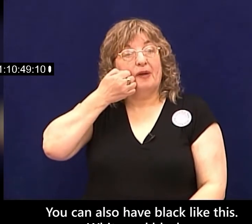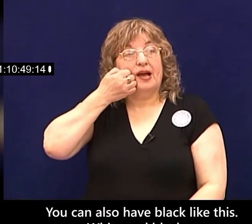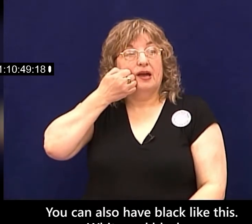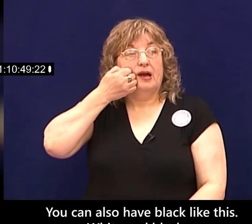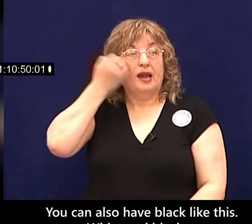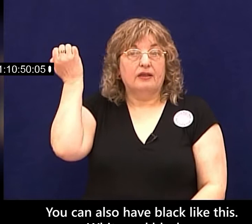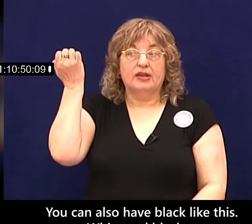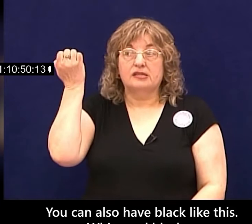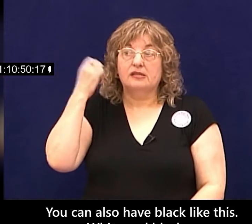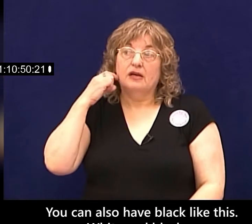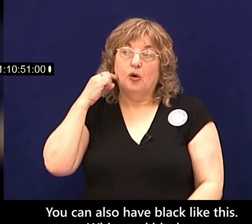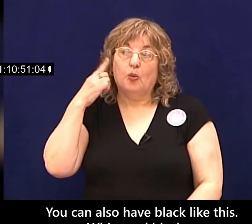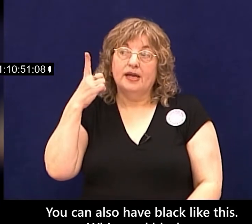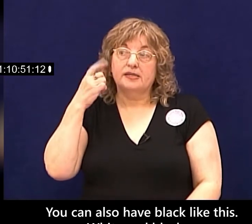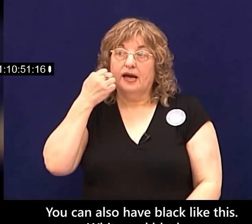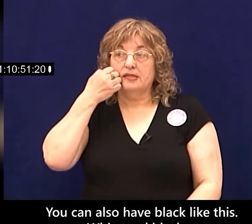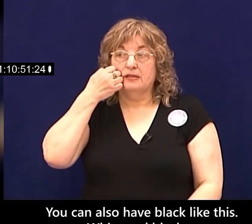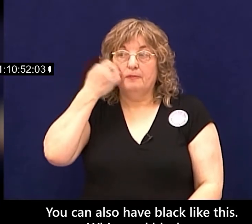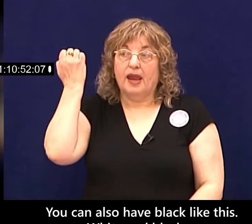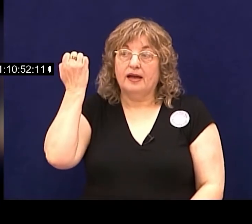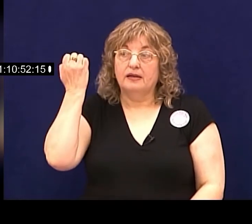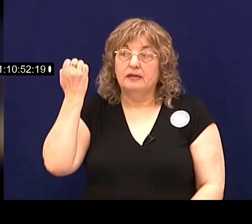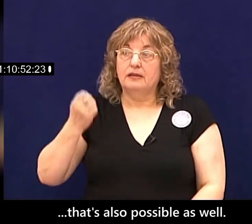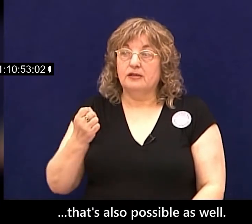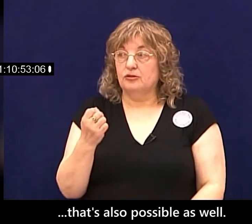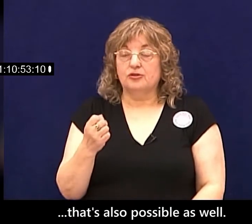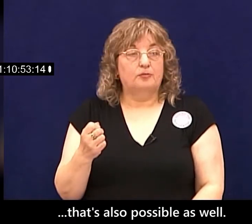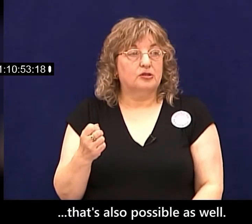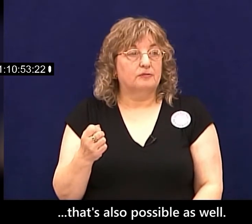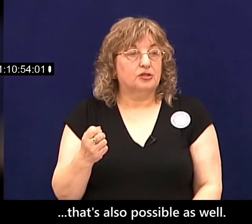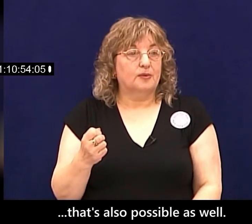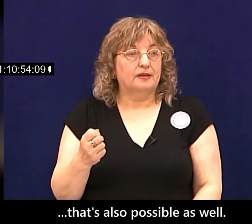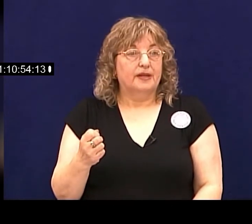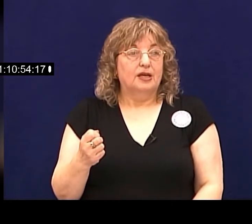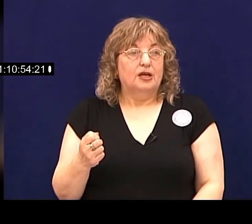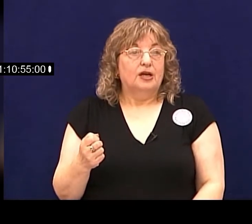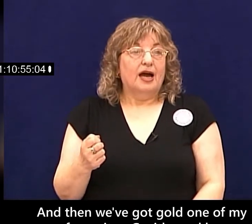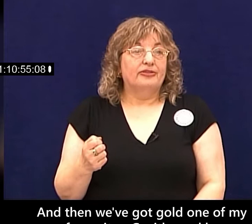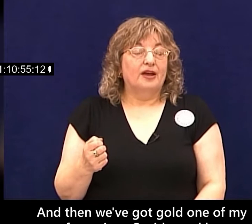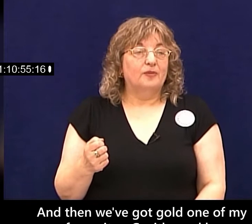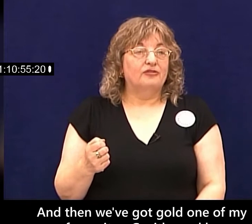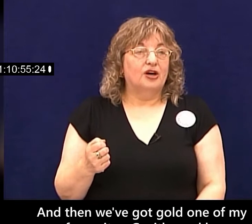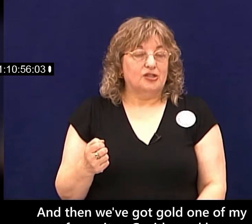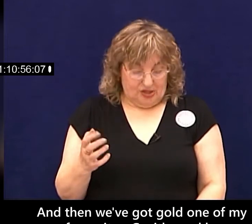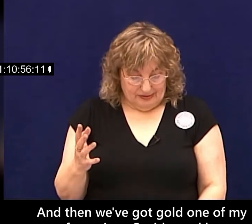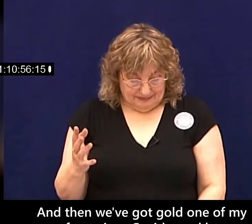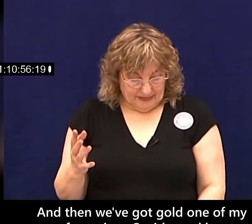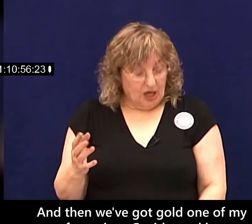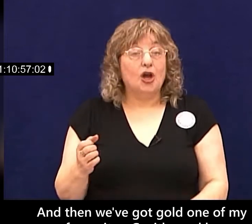black like this. White and black. That's also possible as well. And then we've got